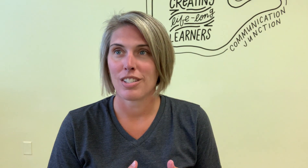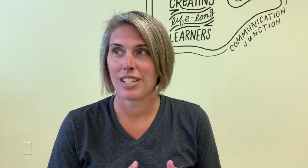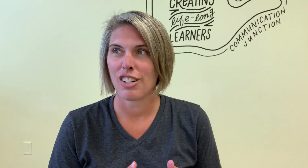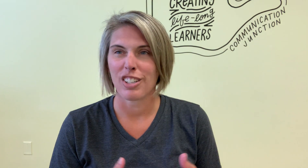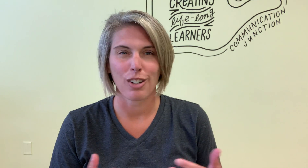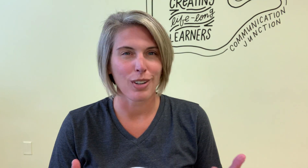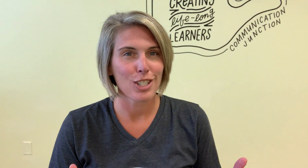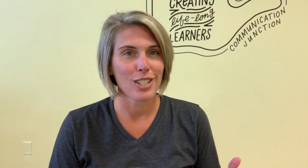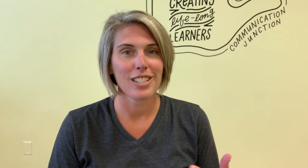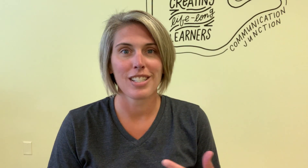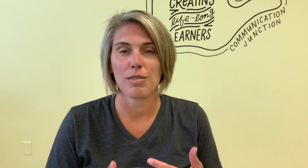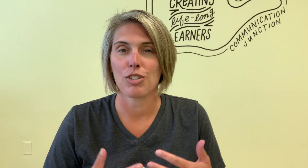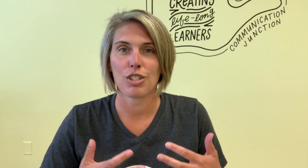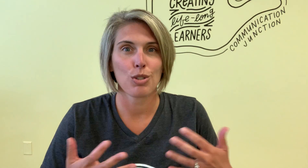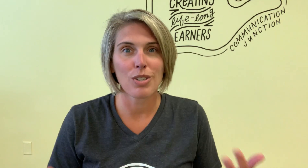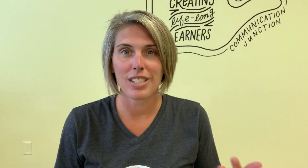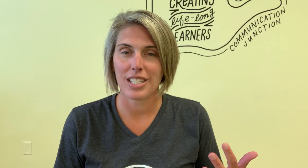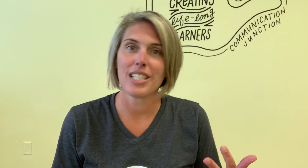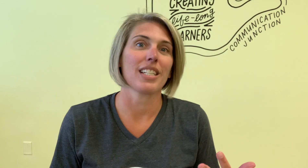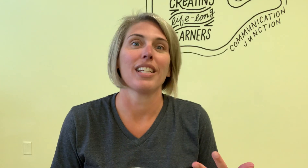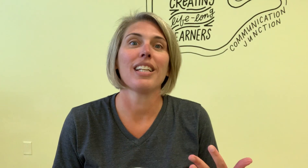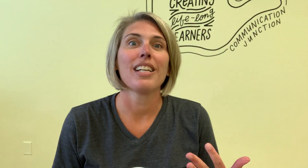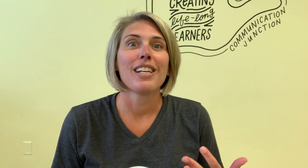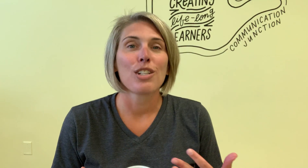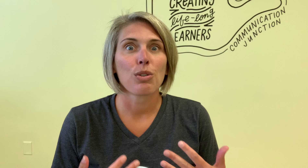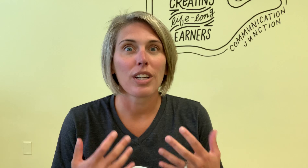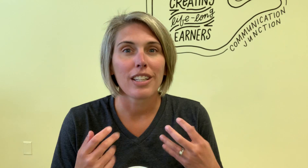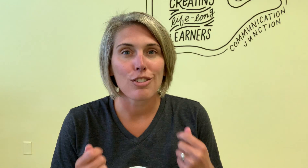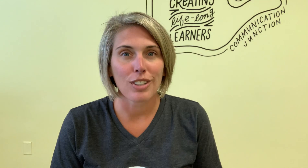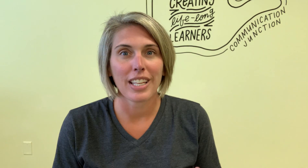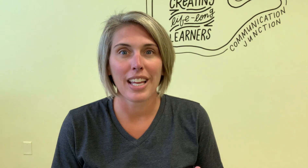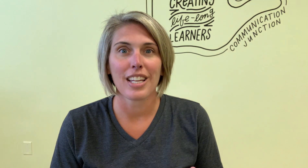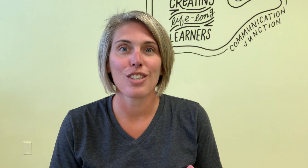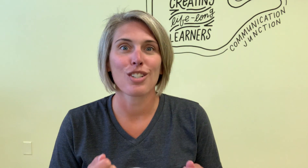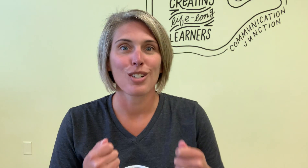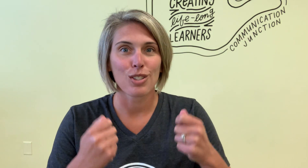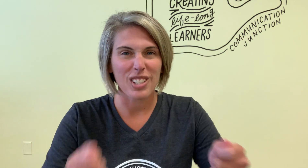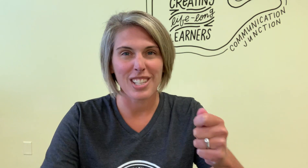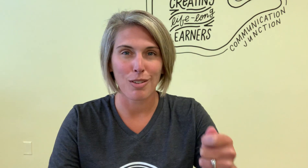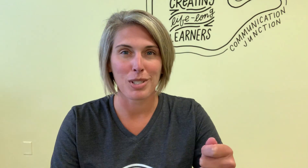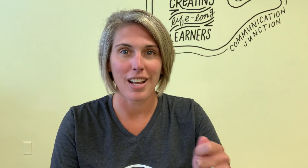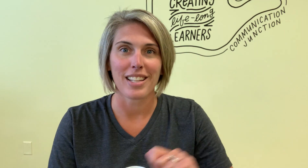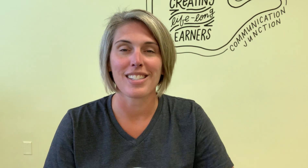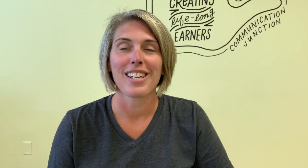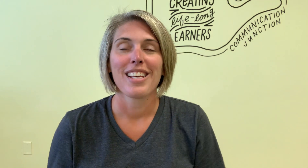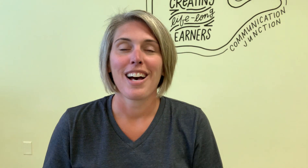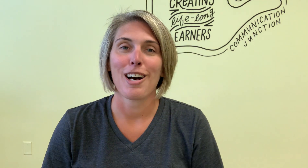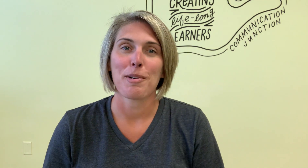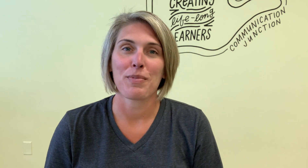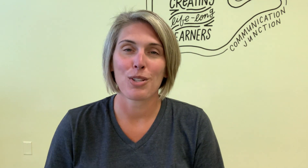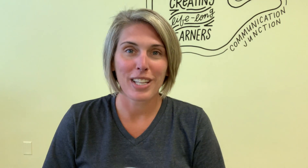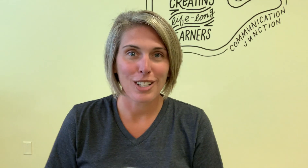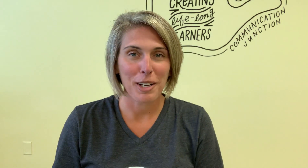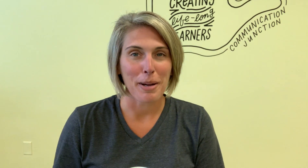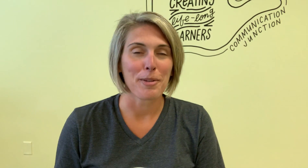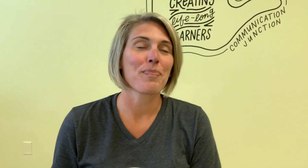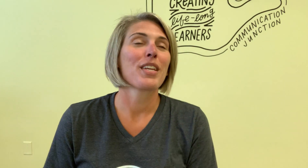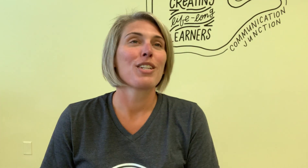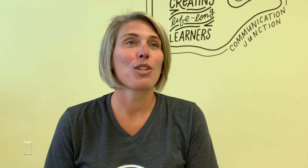in our decorations and just due to the season, so our kids are engaged, so let's give them signs. So they can talk about them. So what you